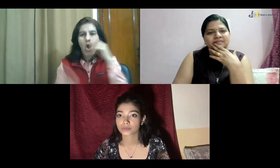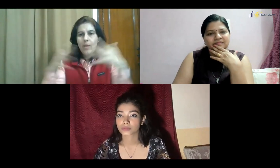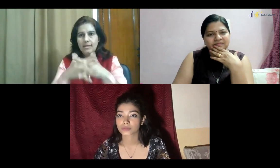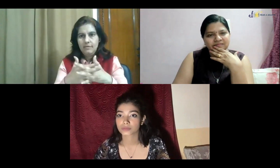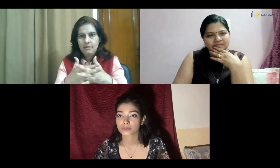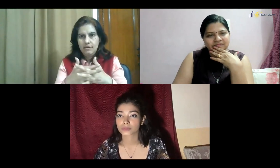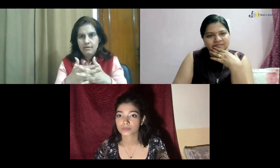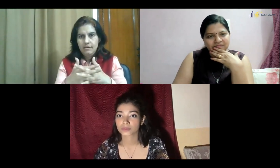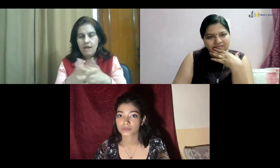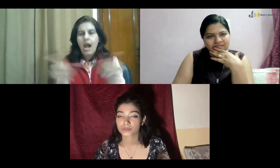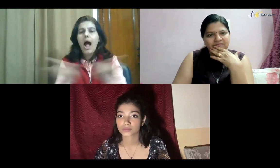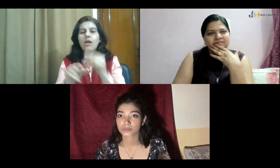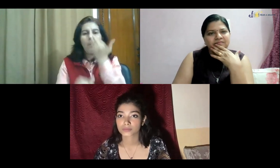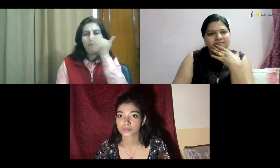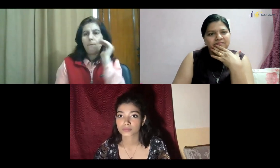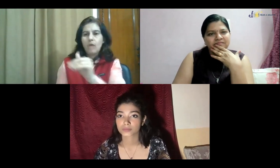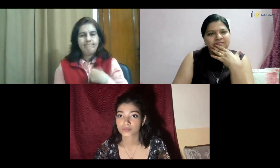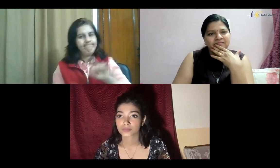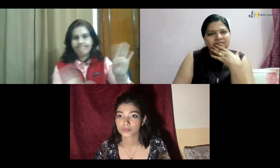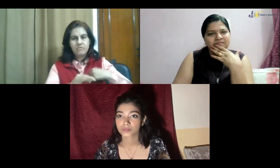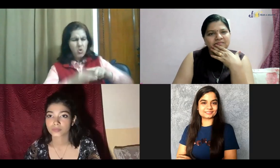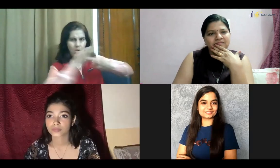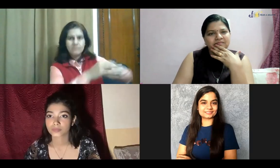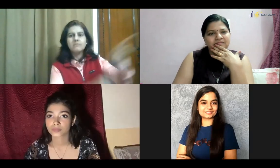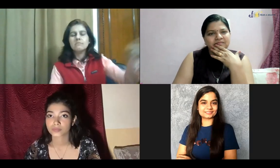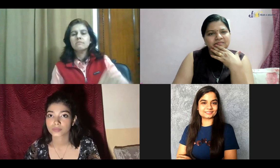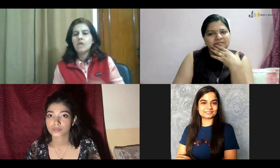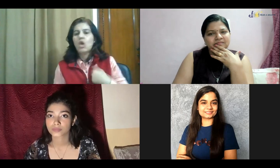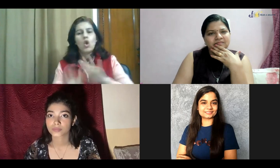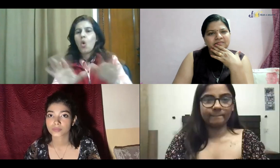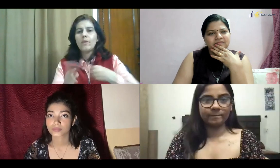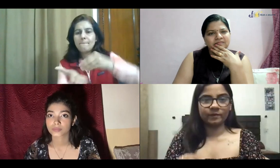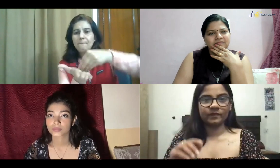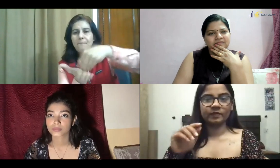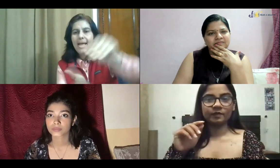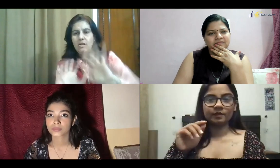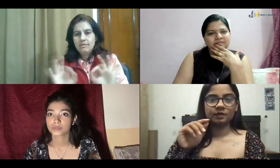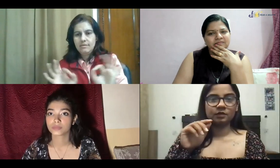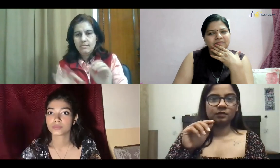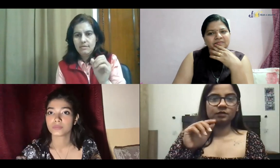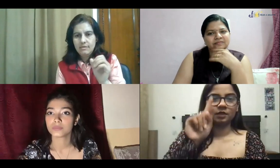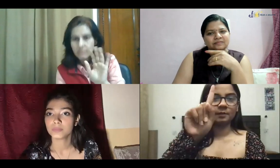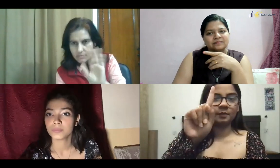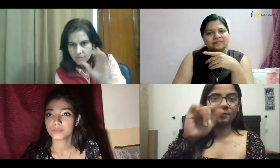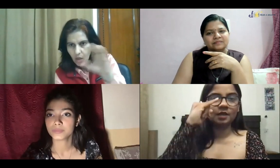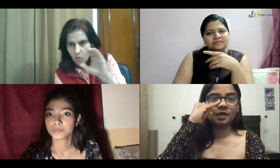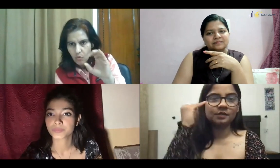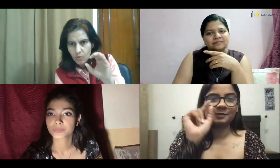of times. They think that that male, they have done something wrong, and they thought that the female will be doing same